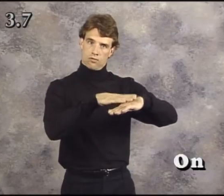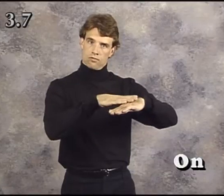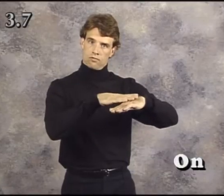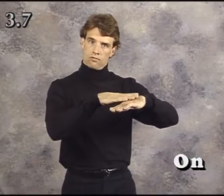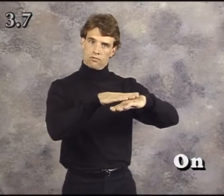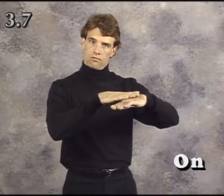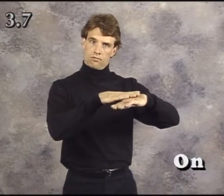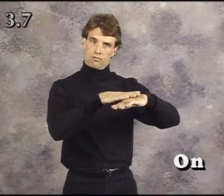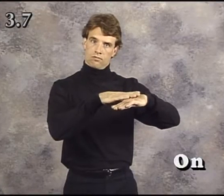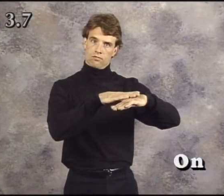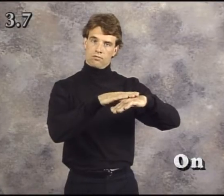On.